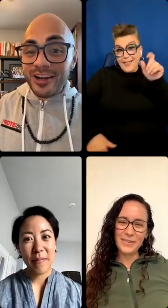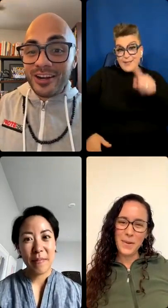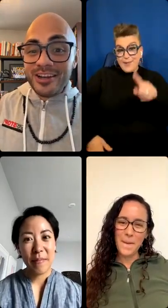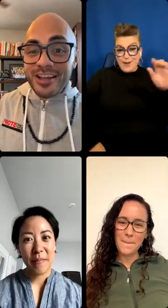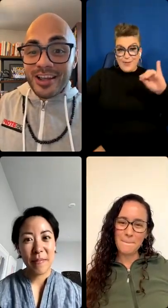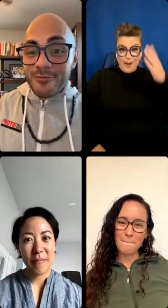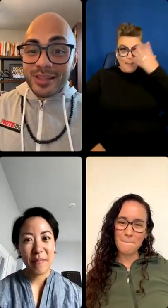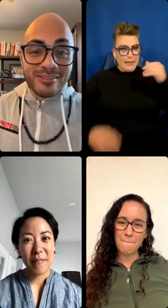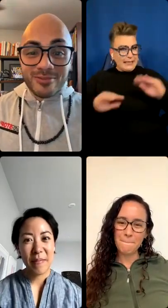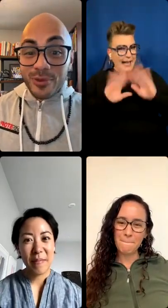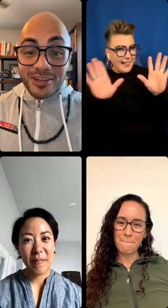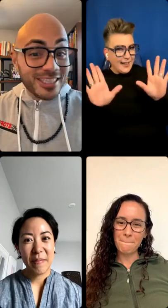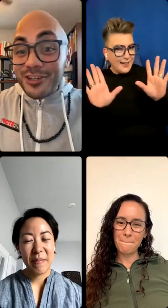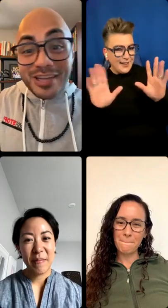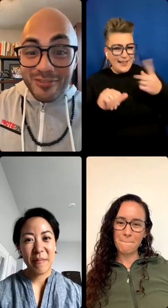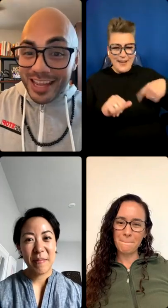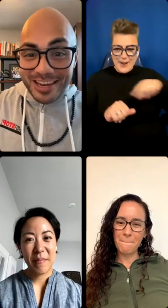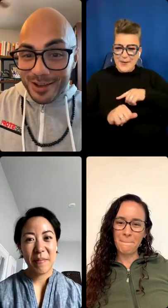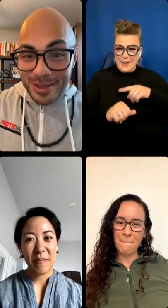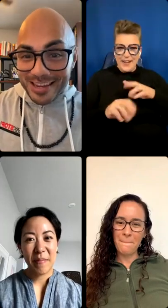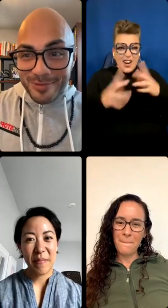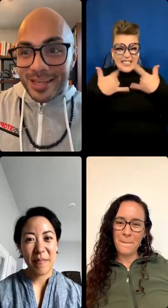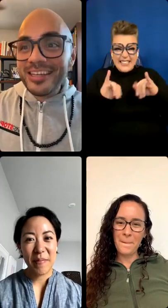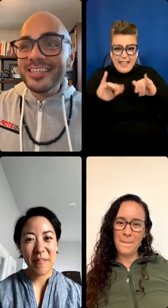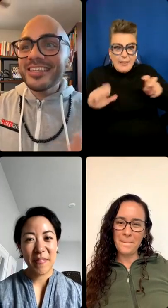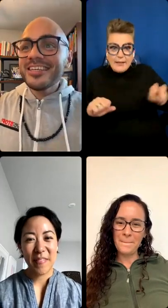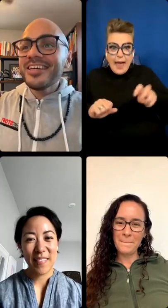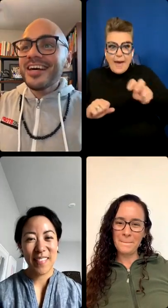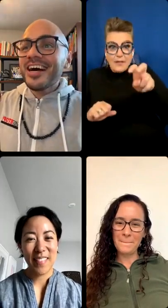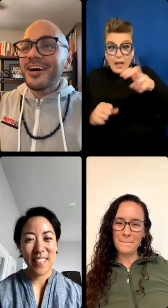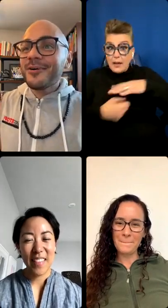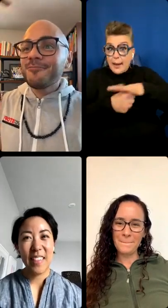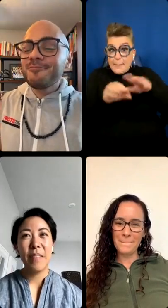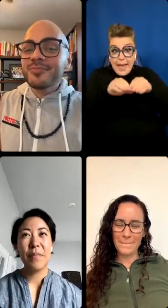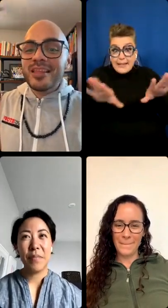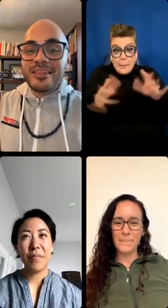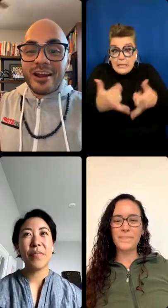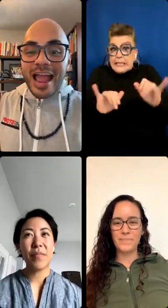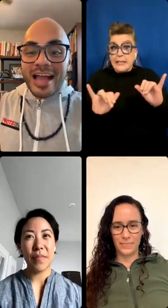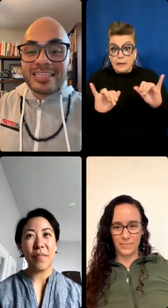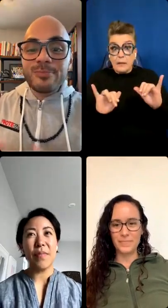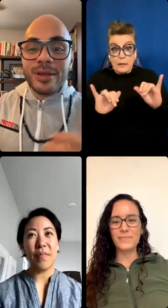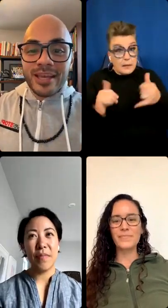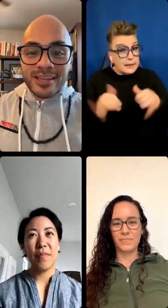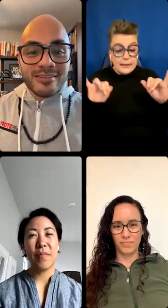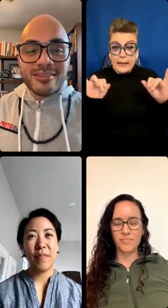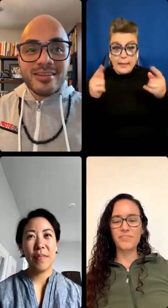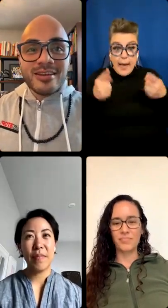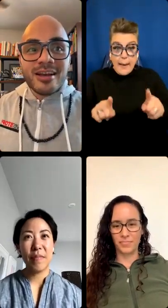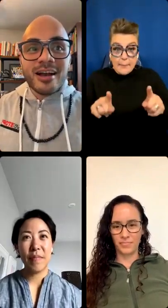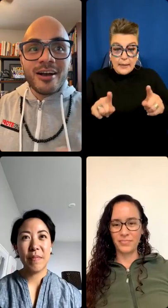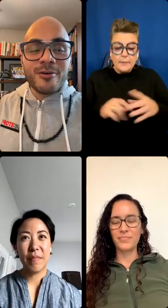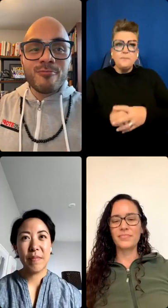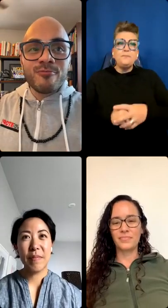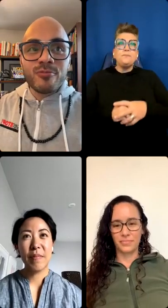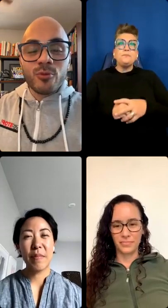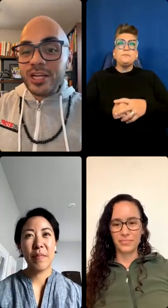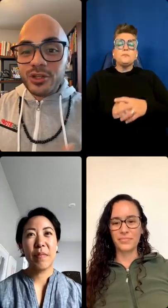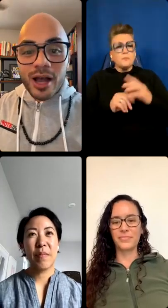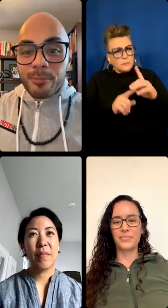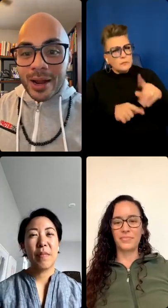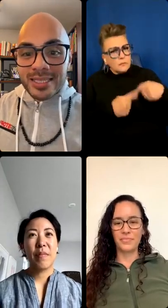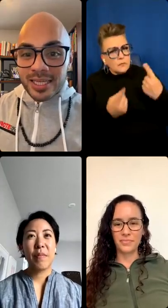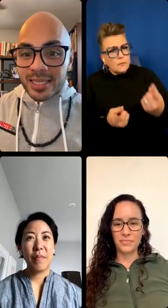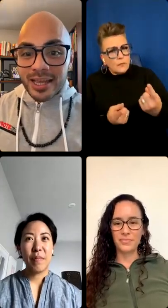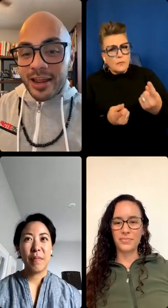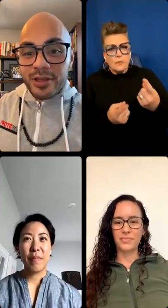we are still navigating a pandemic. There has been